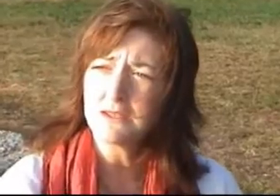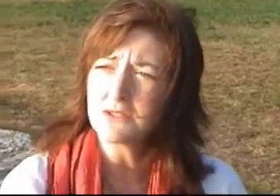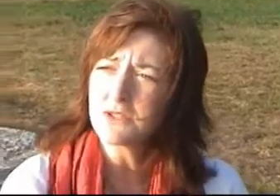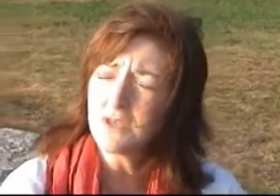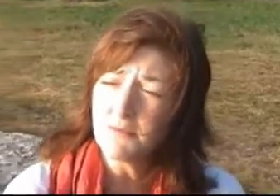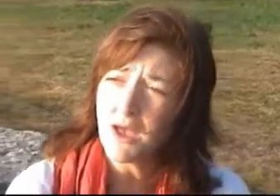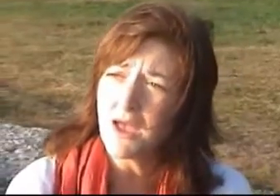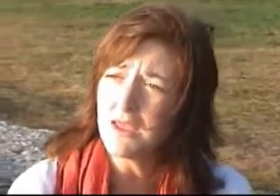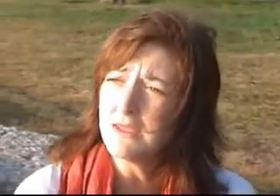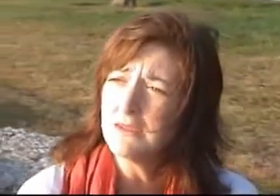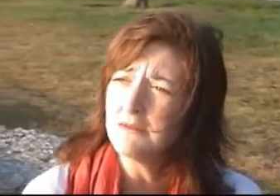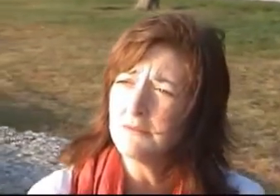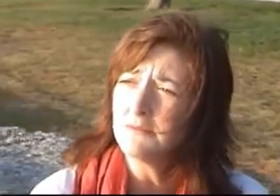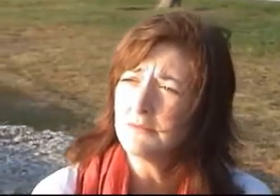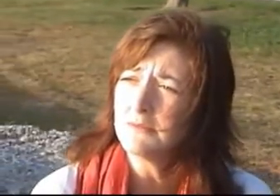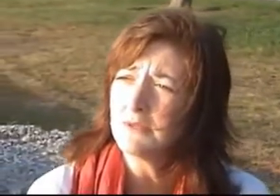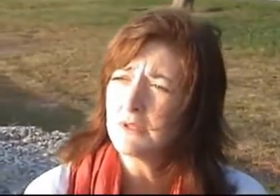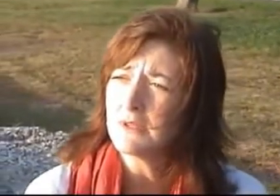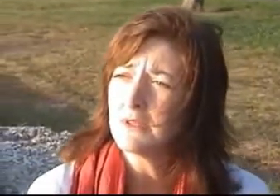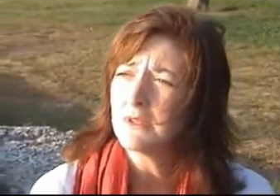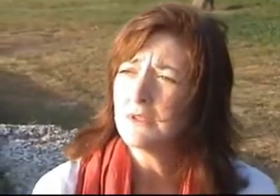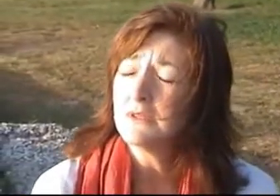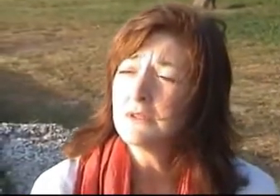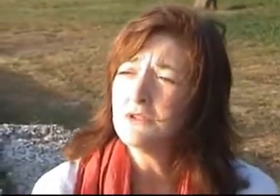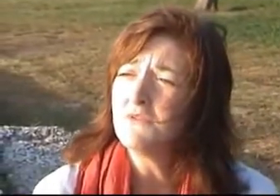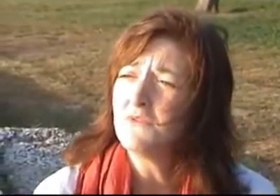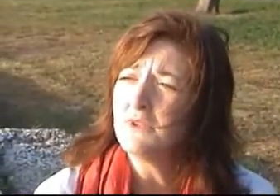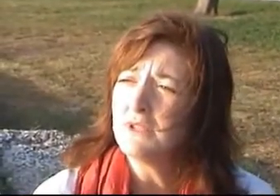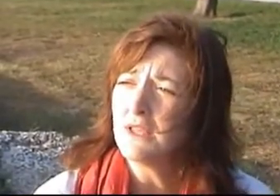Baraka Shamayim